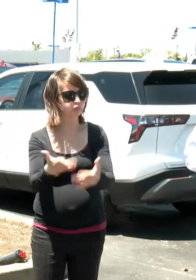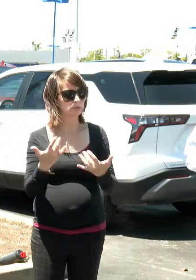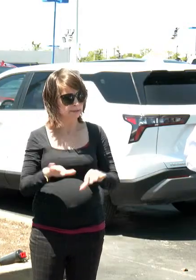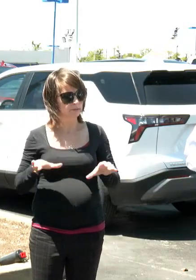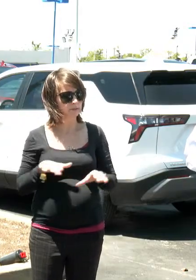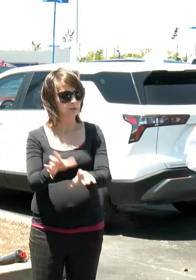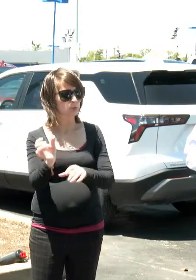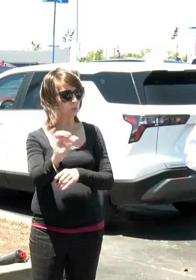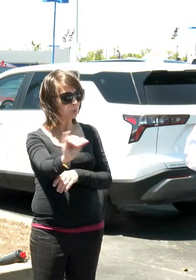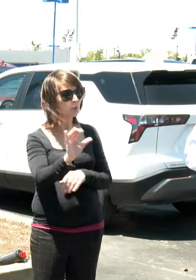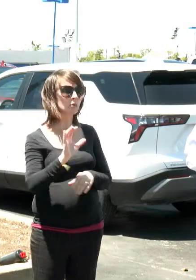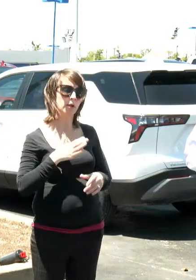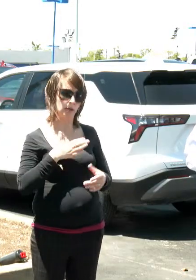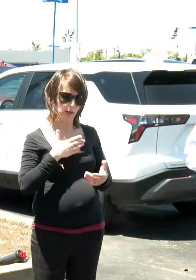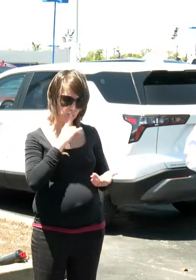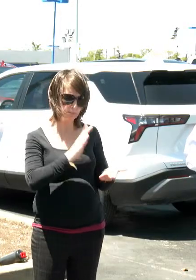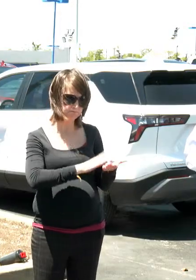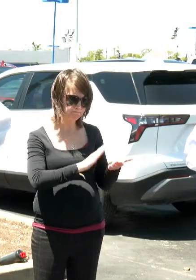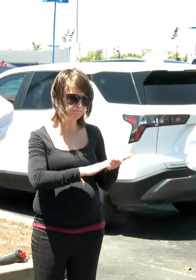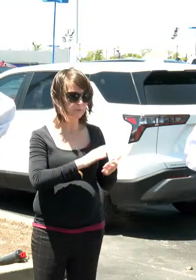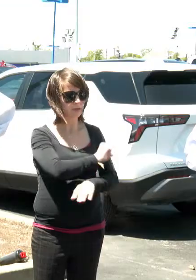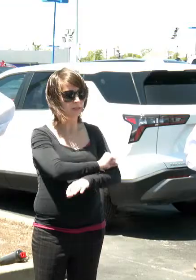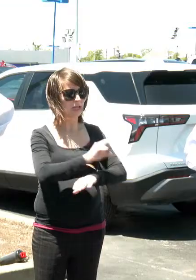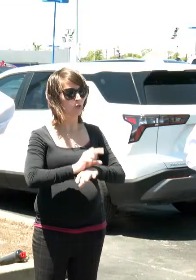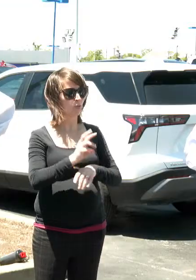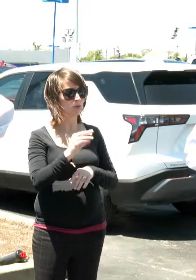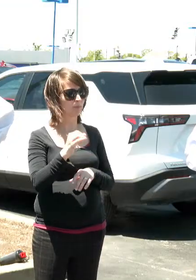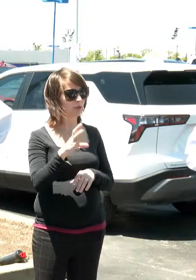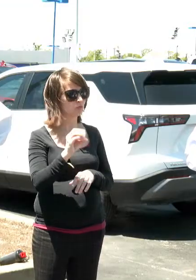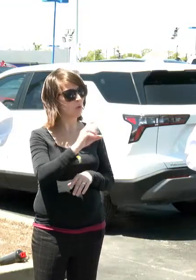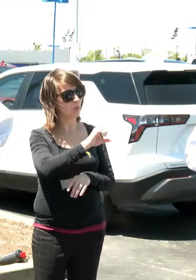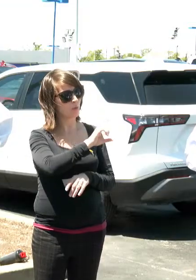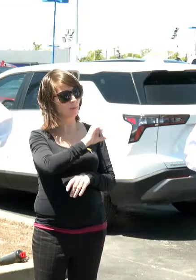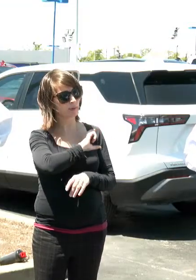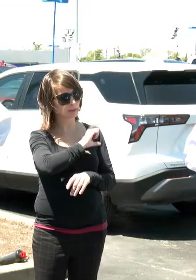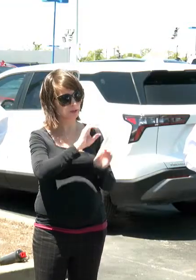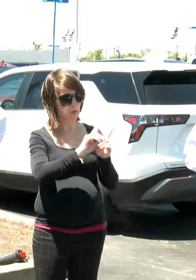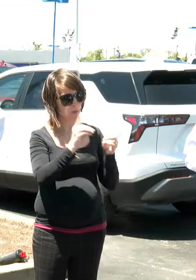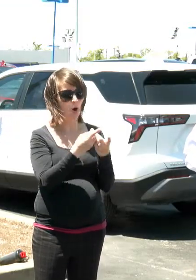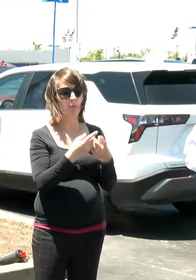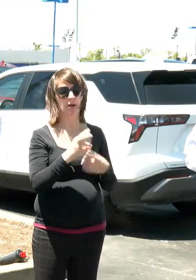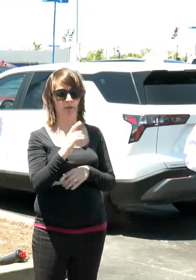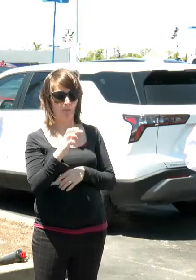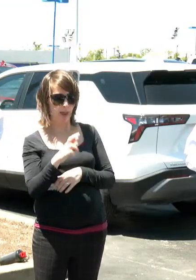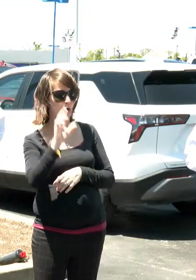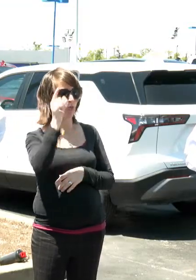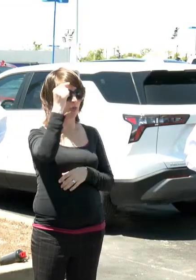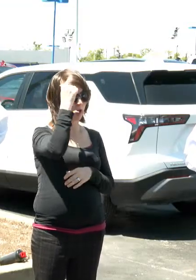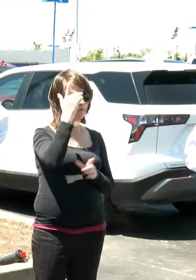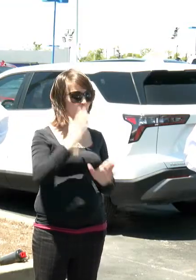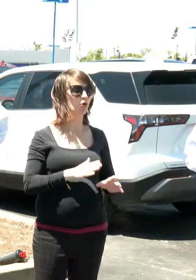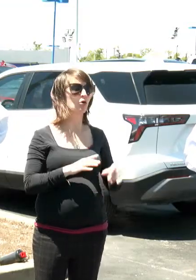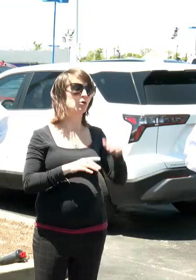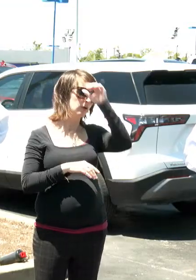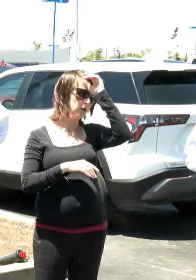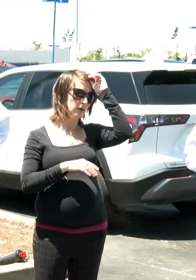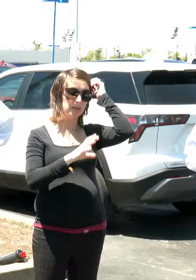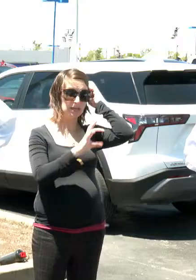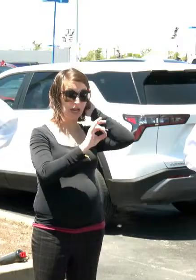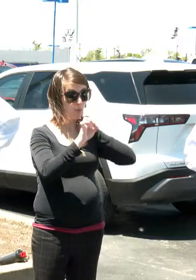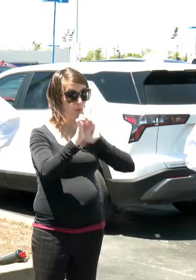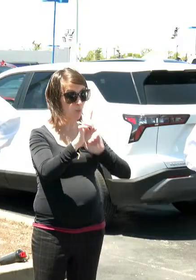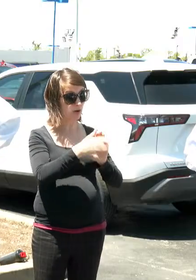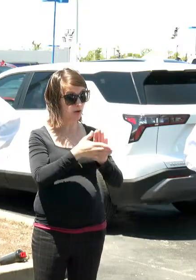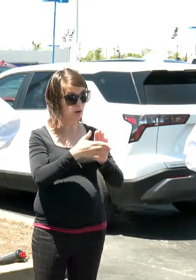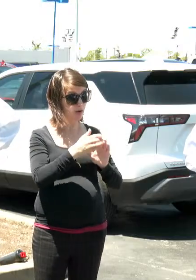off to the St. Louis Metropolitan Police Department, the support by the mayor, support by the governor, and the great work that's being done by 911 operators,